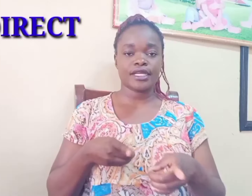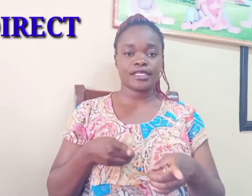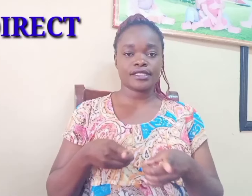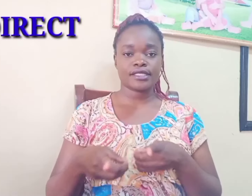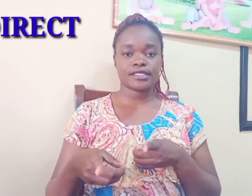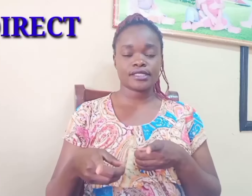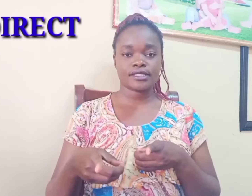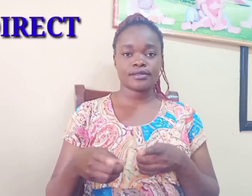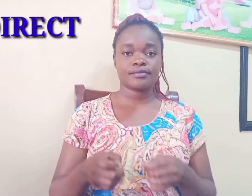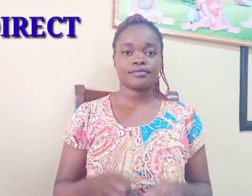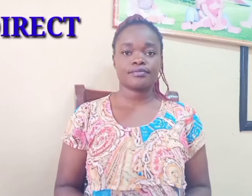Direct,